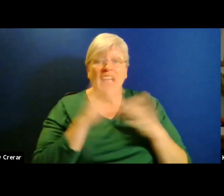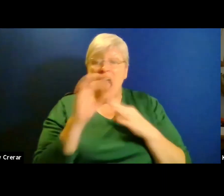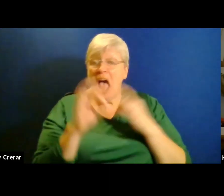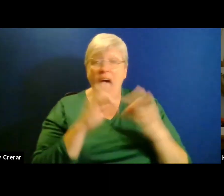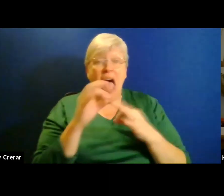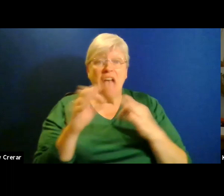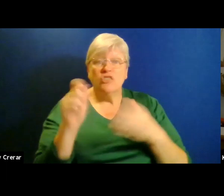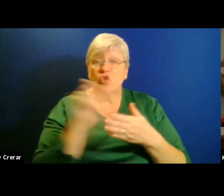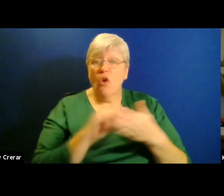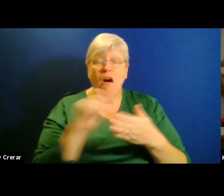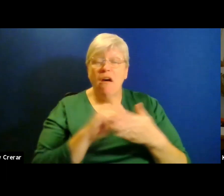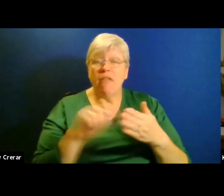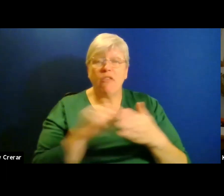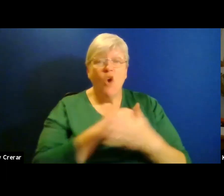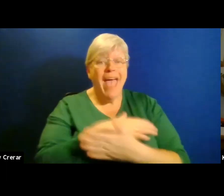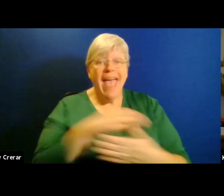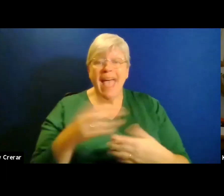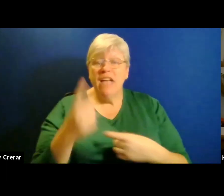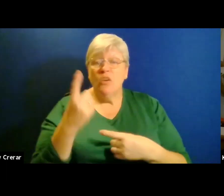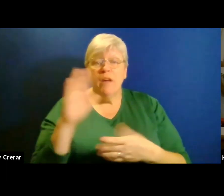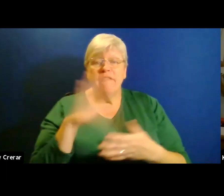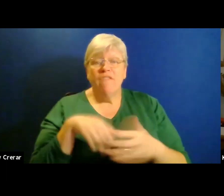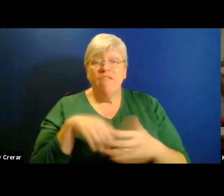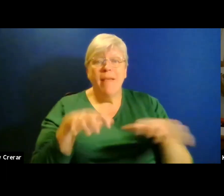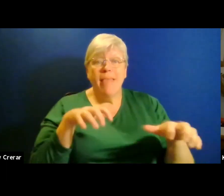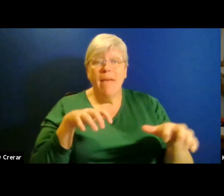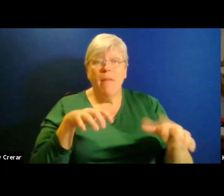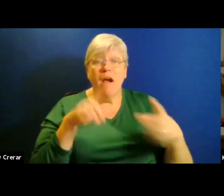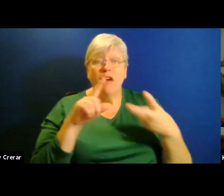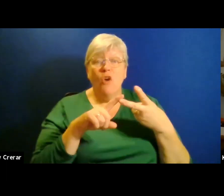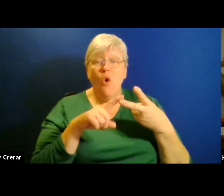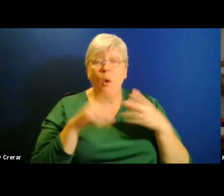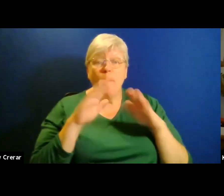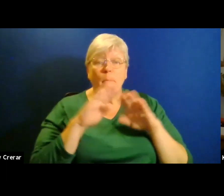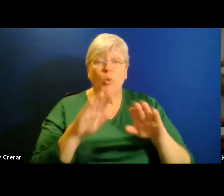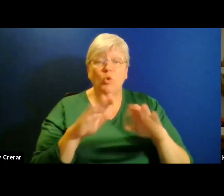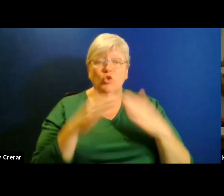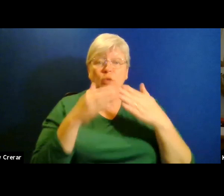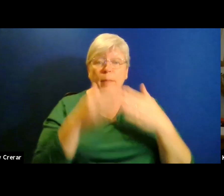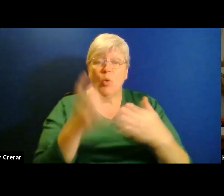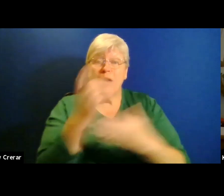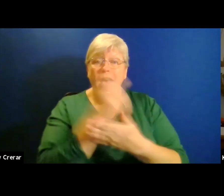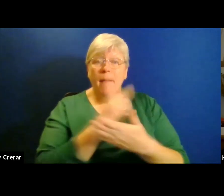can ask anyone from Leopard Arts or from Fishing Out the Boat about their work.